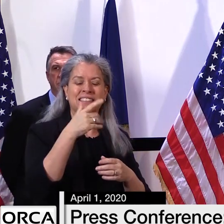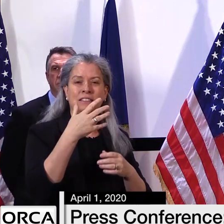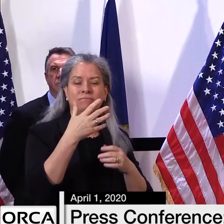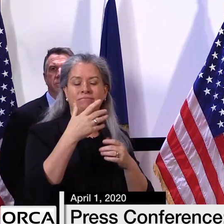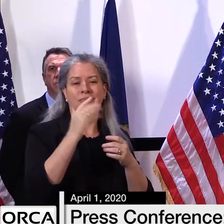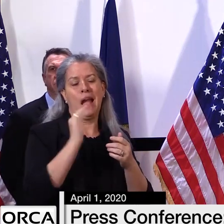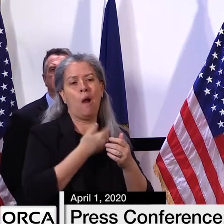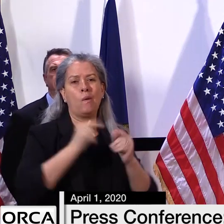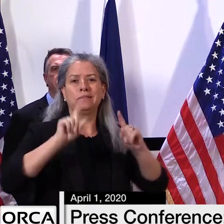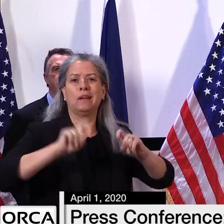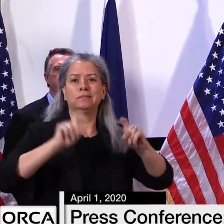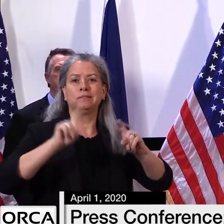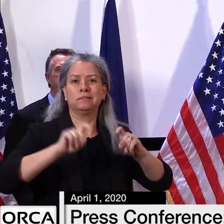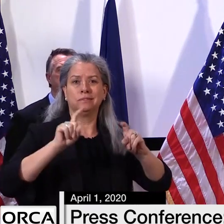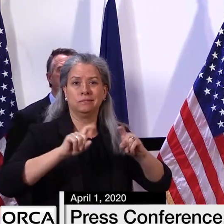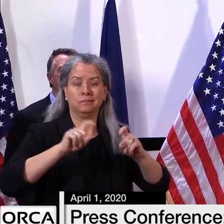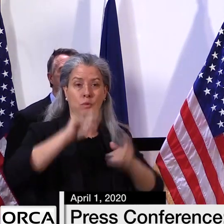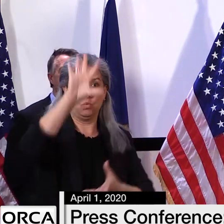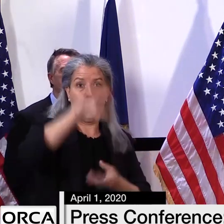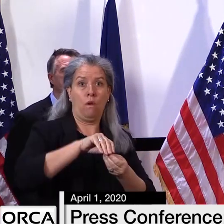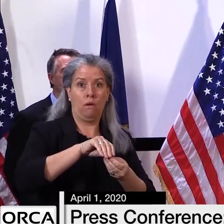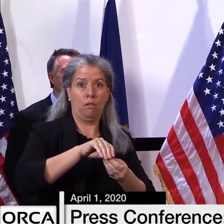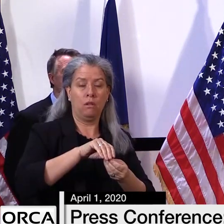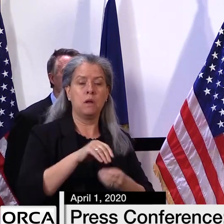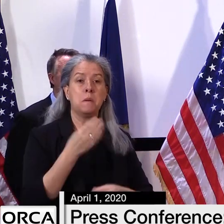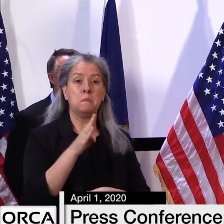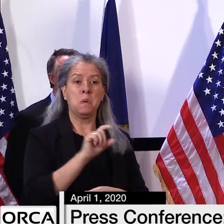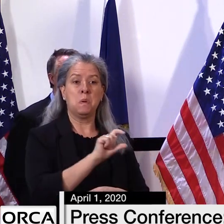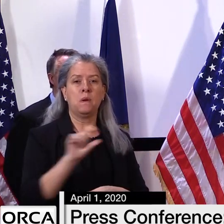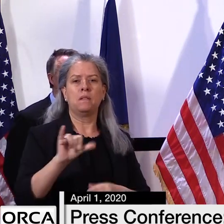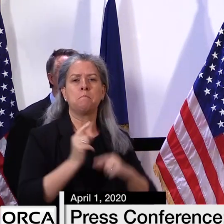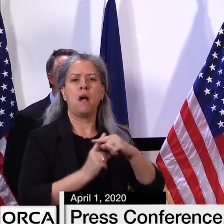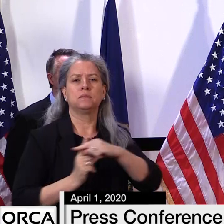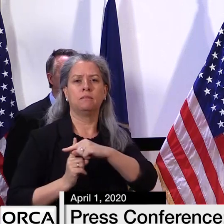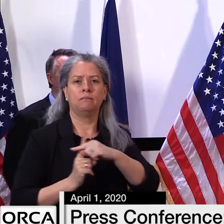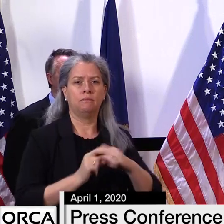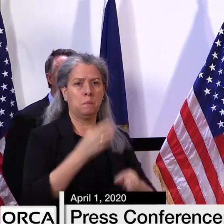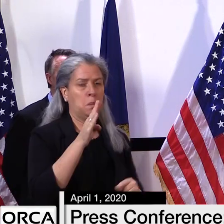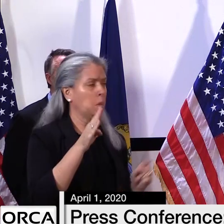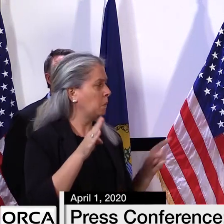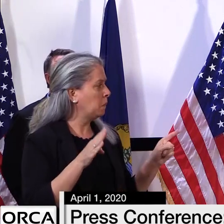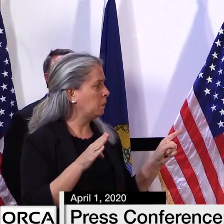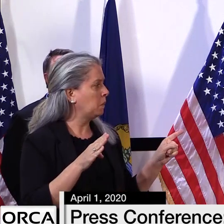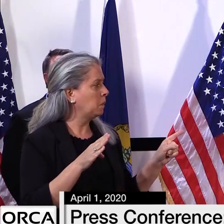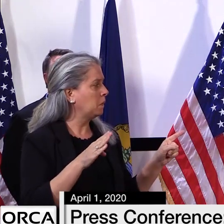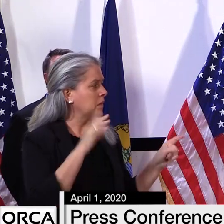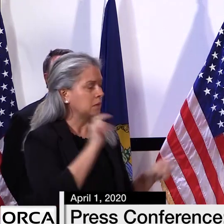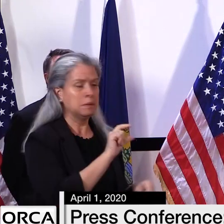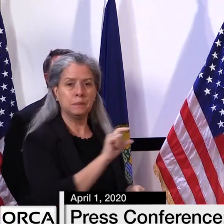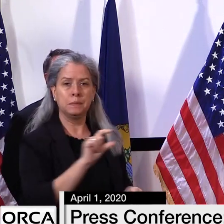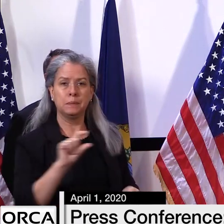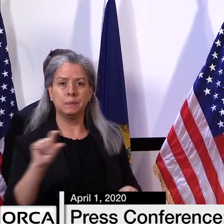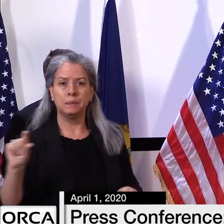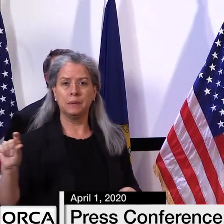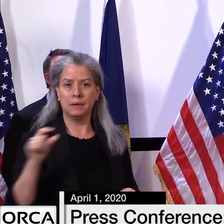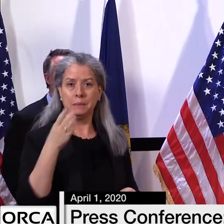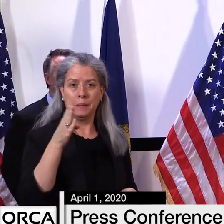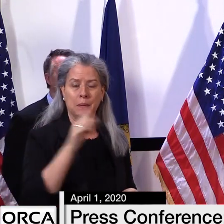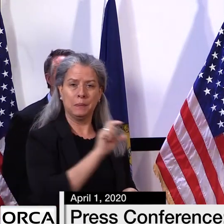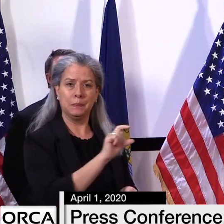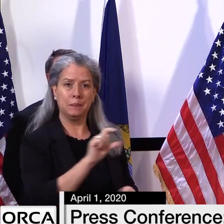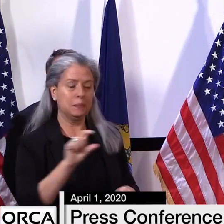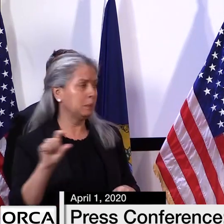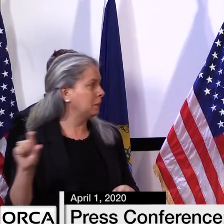lab. The blue are the positive results. But the important part of the graph is